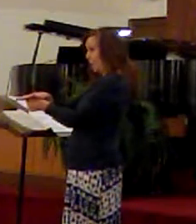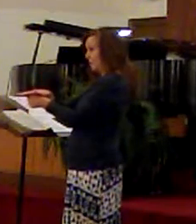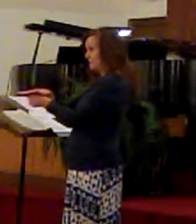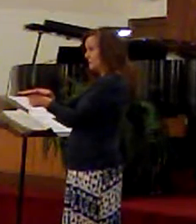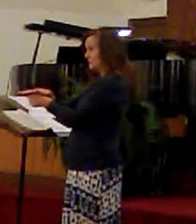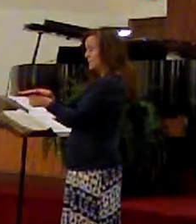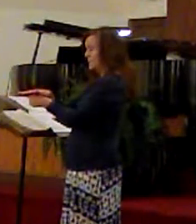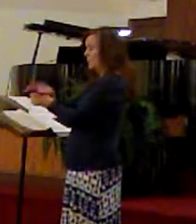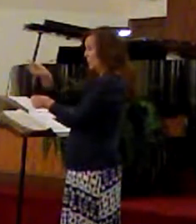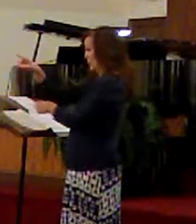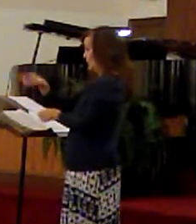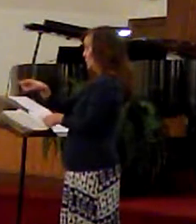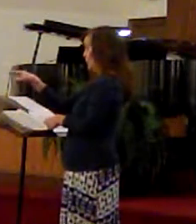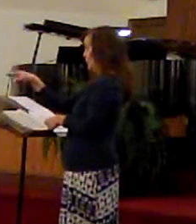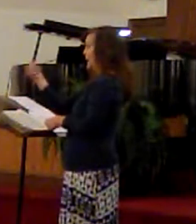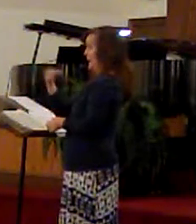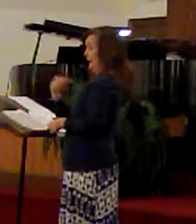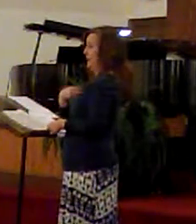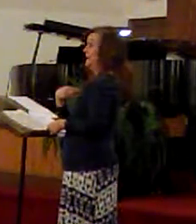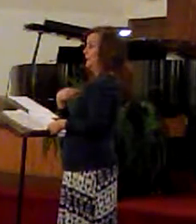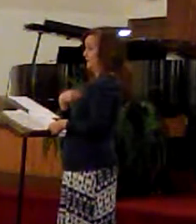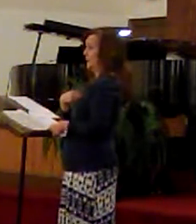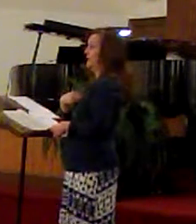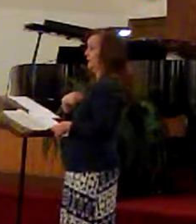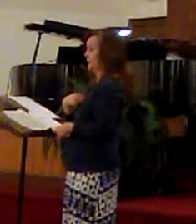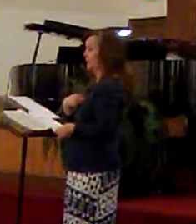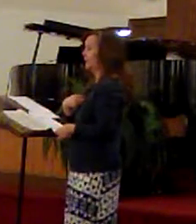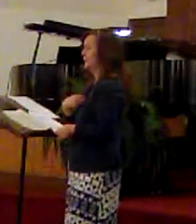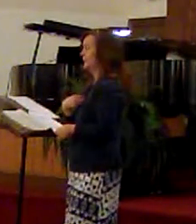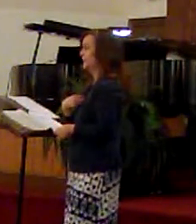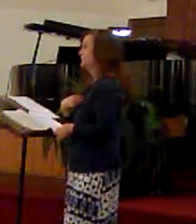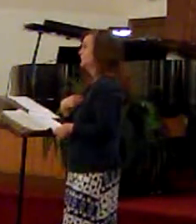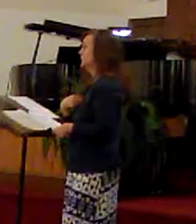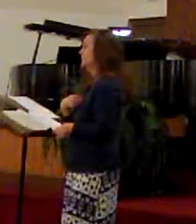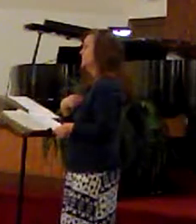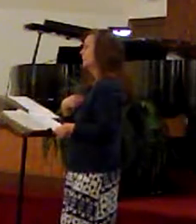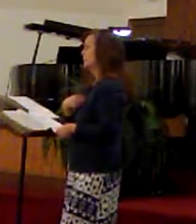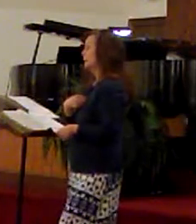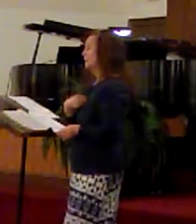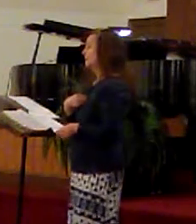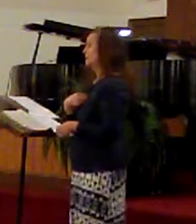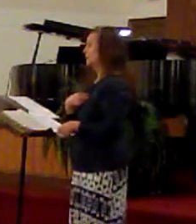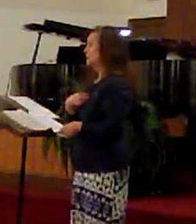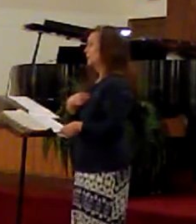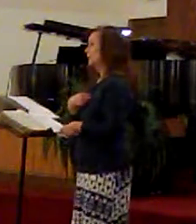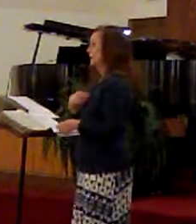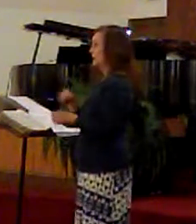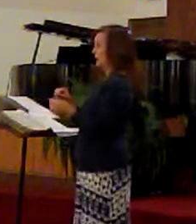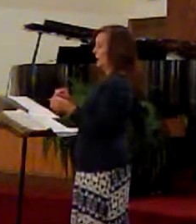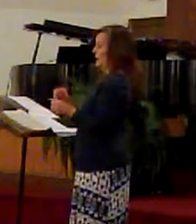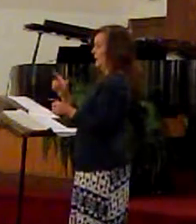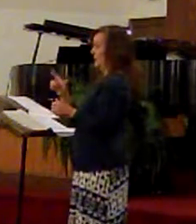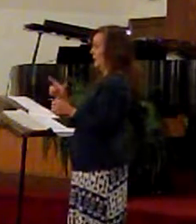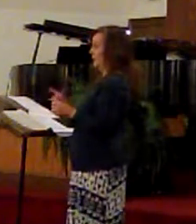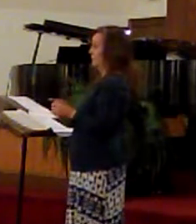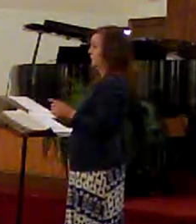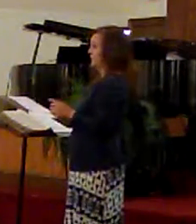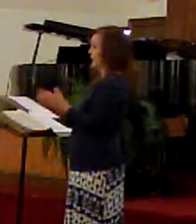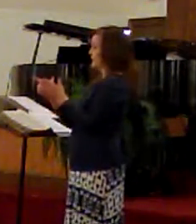And the covenant in Bible times, were legal forms